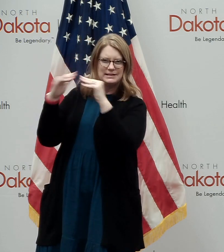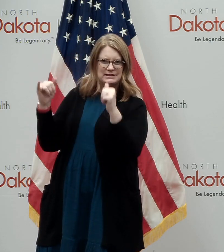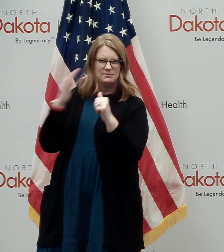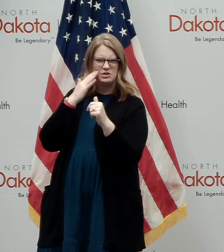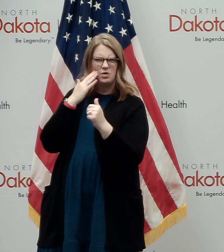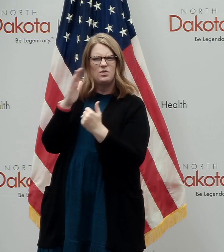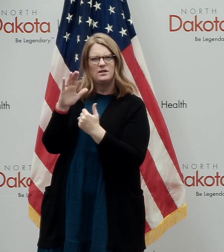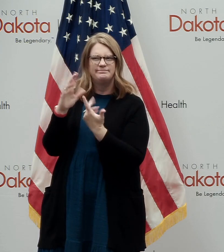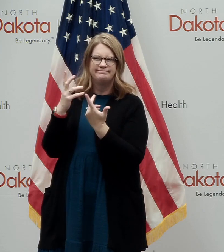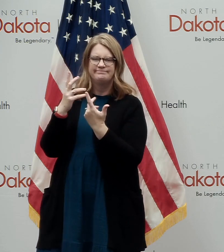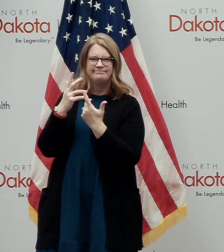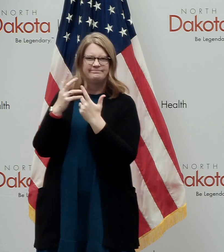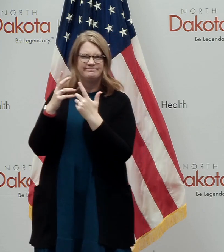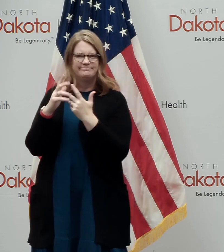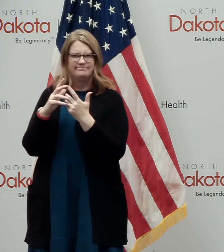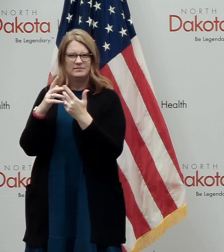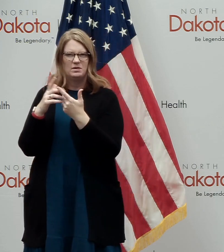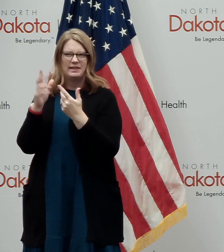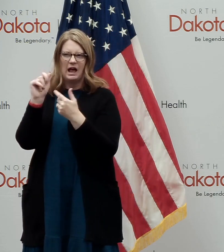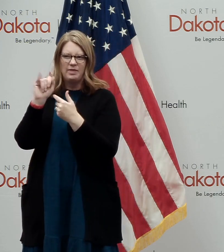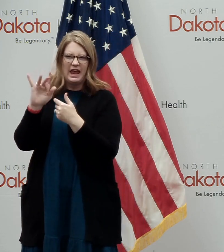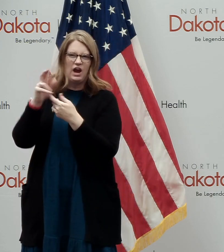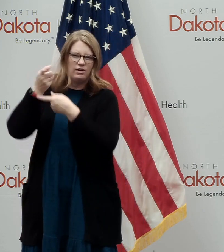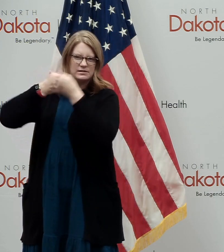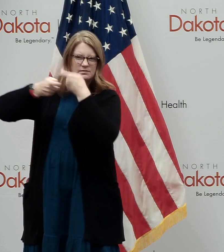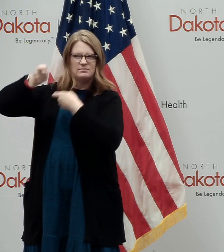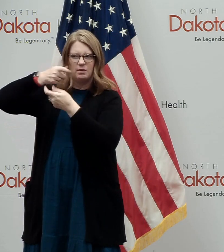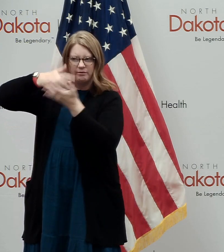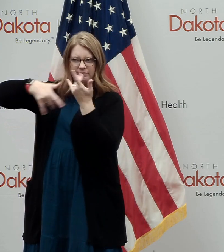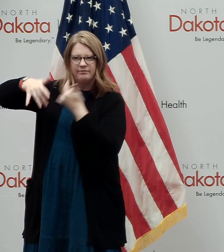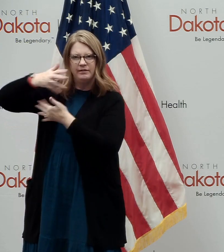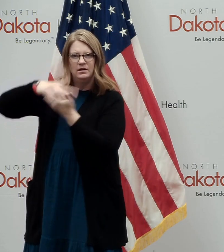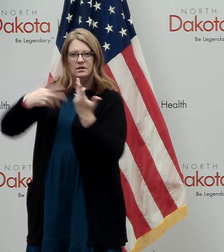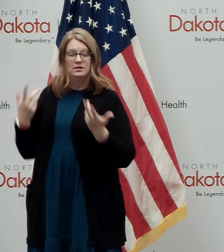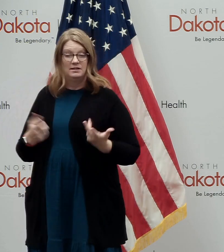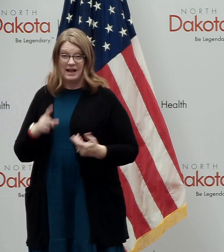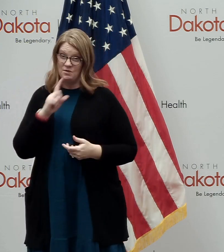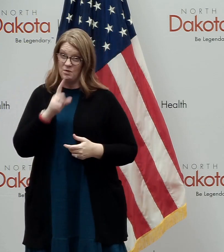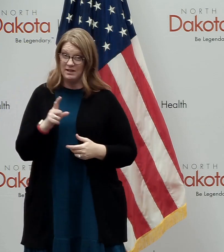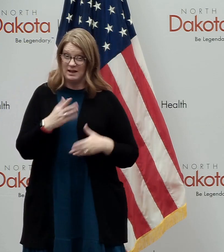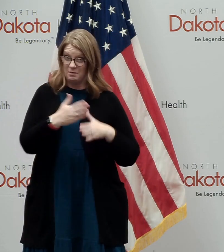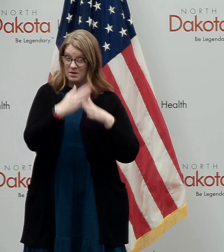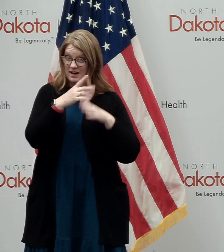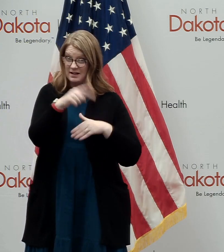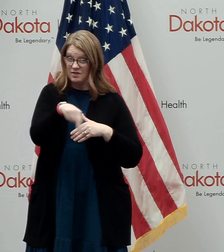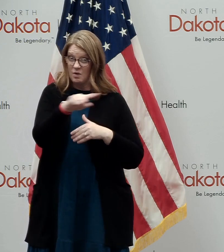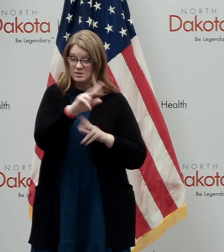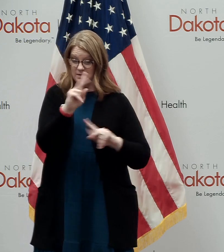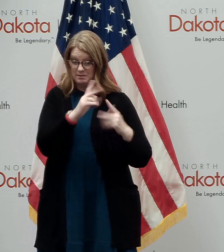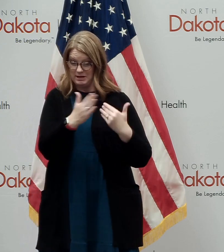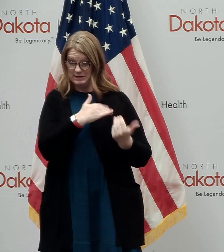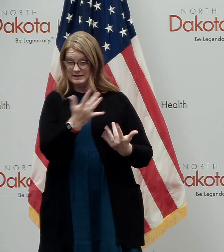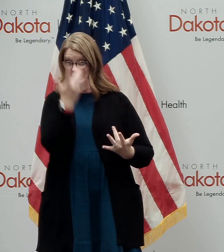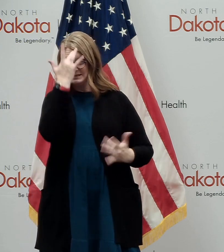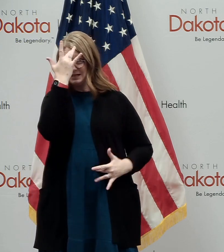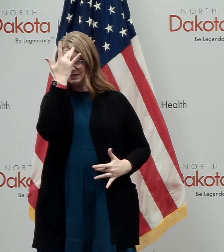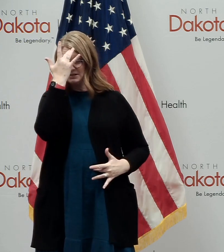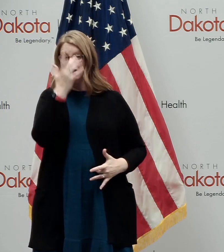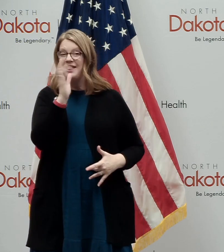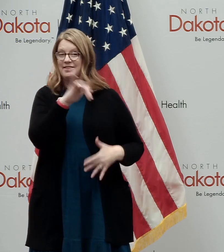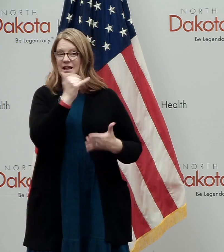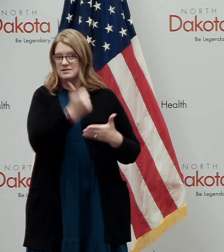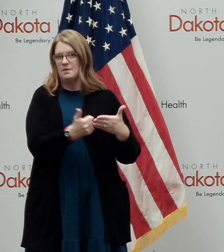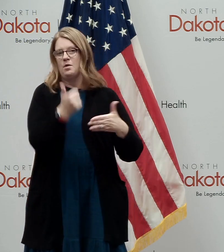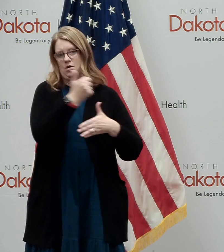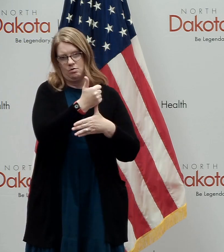care. We're doing all this because protecting the vulnerable is our top priority, and when we've made these adjustments,